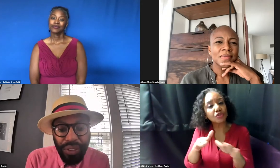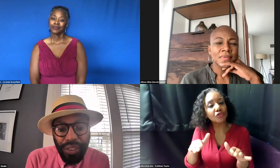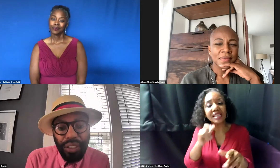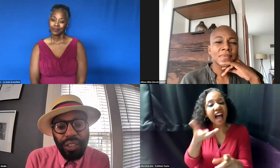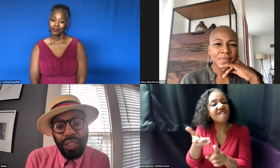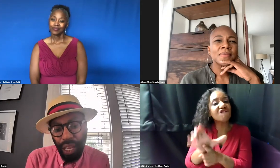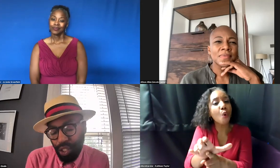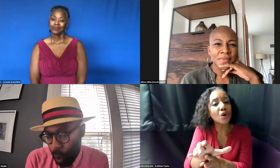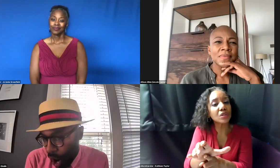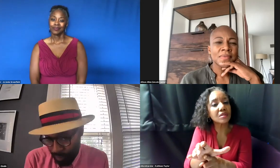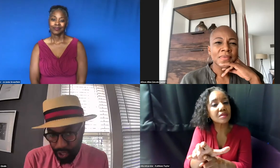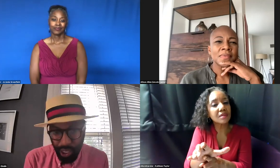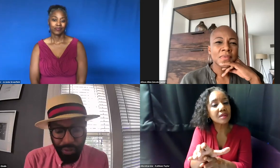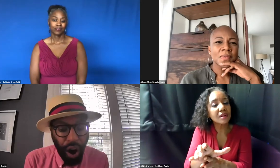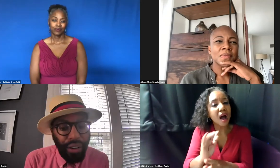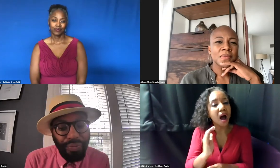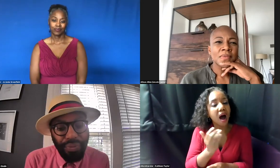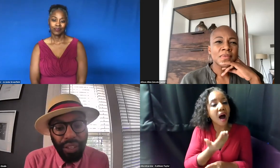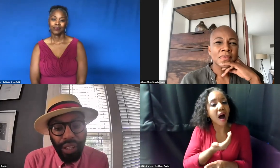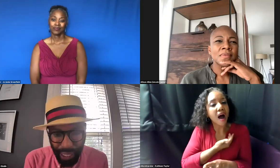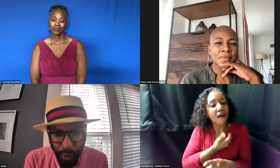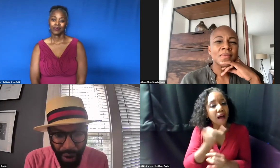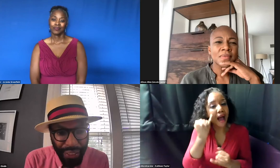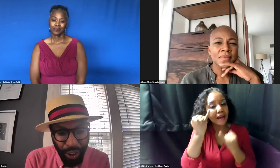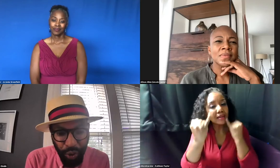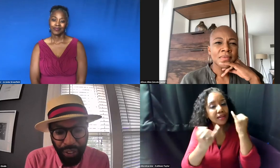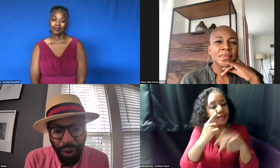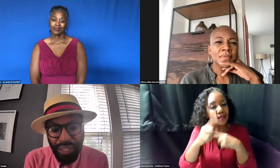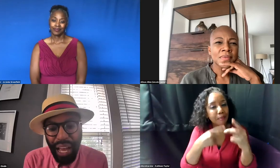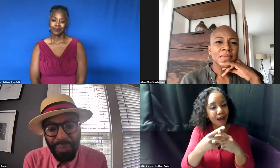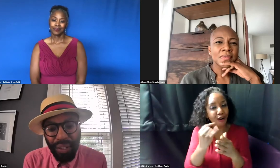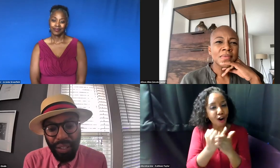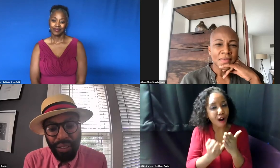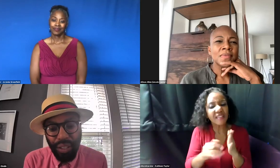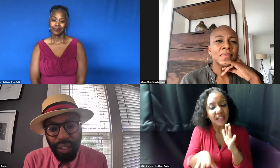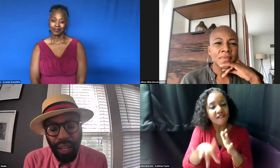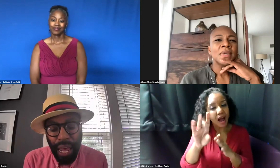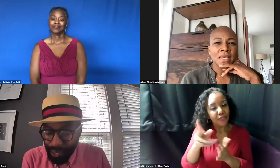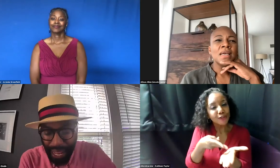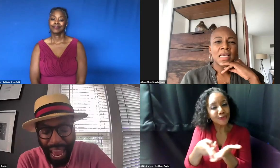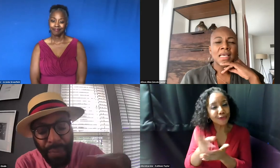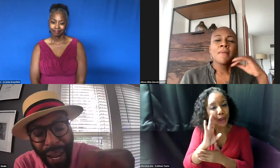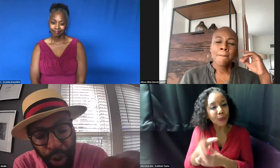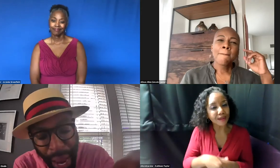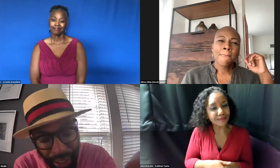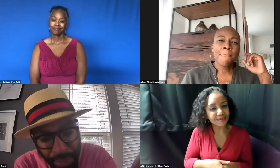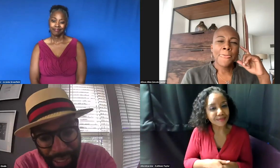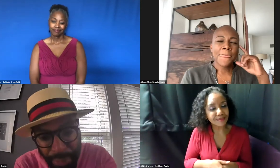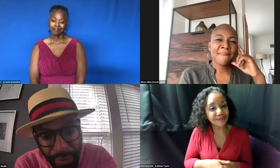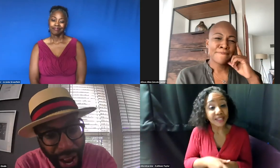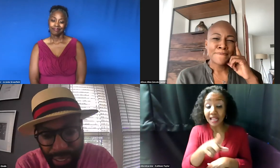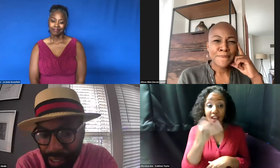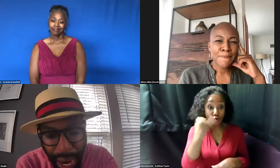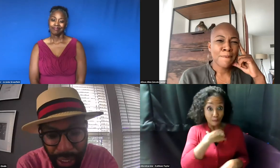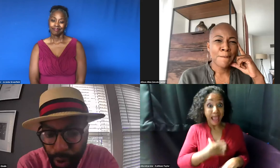people into our version of art, because they will find their truth in their own time, right? Listen, anybody who's passionate about